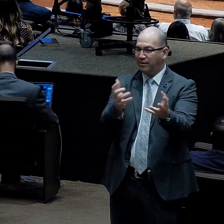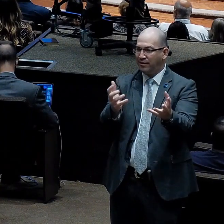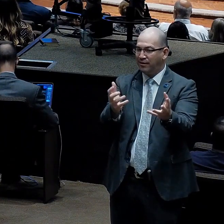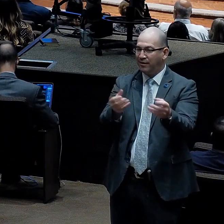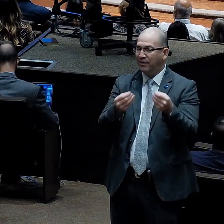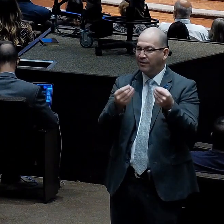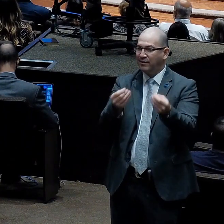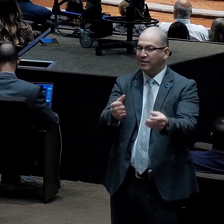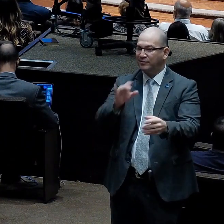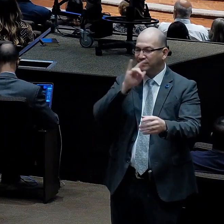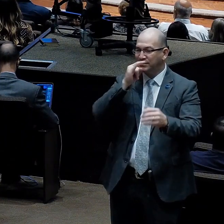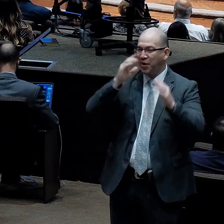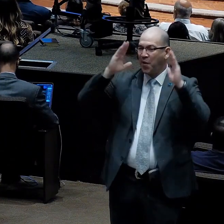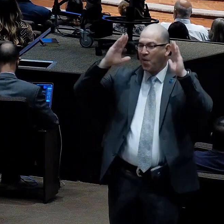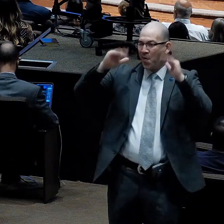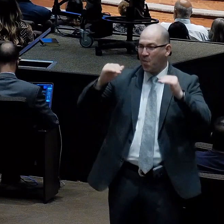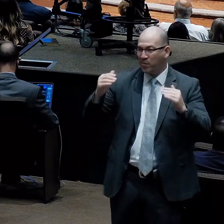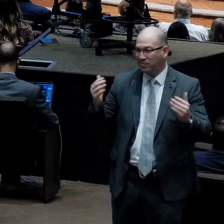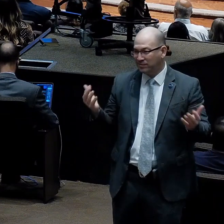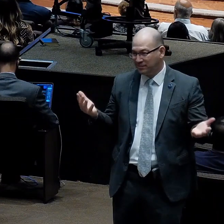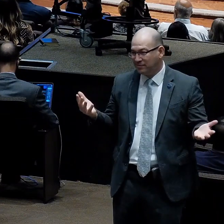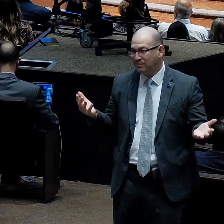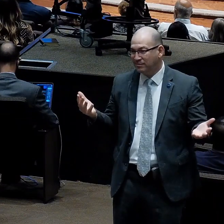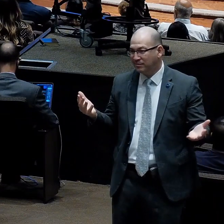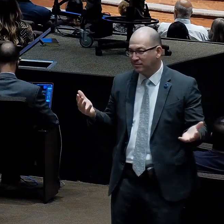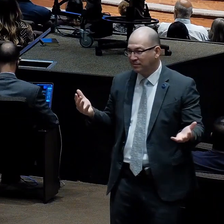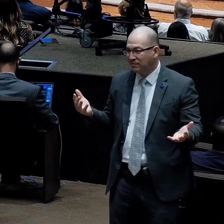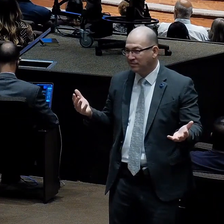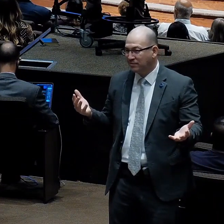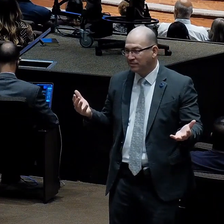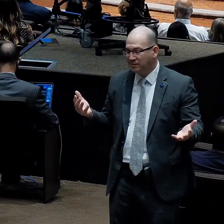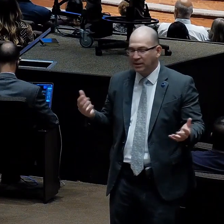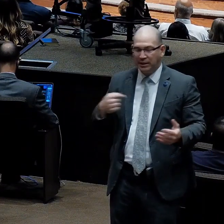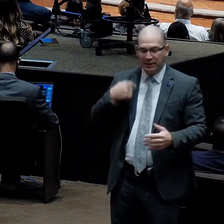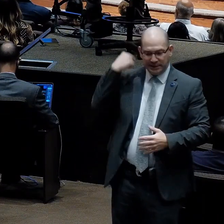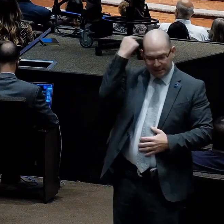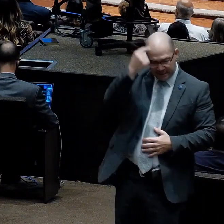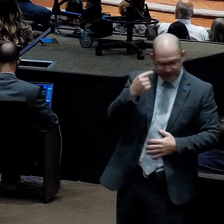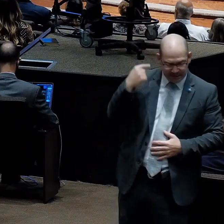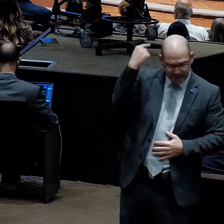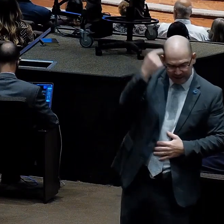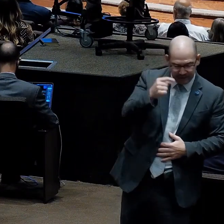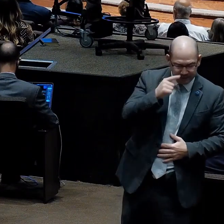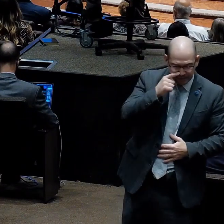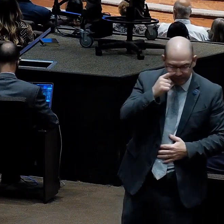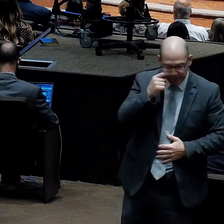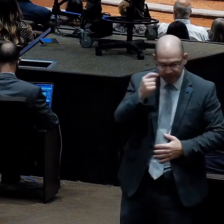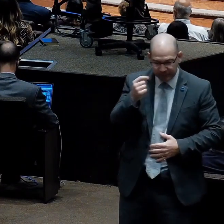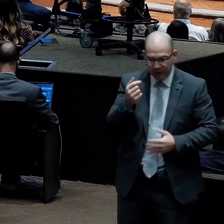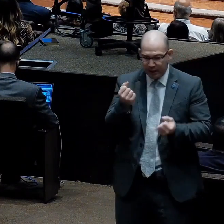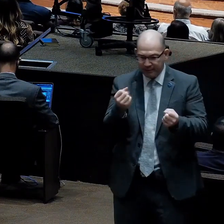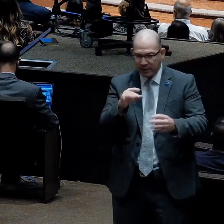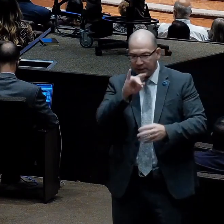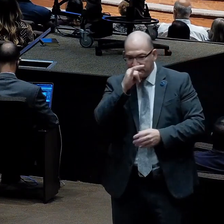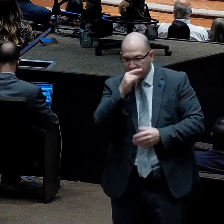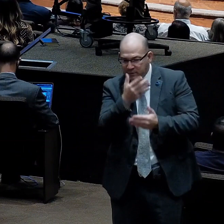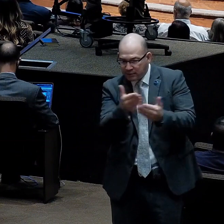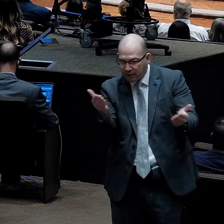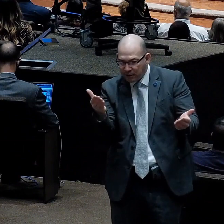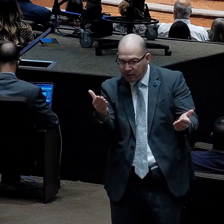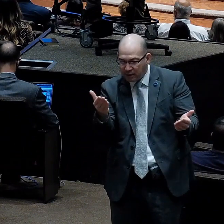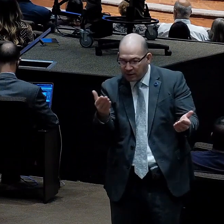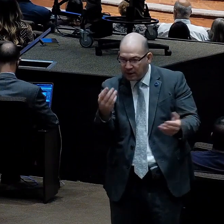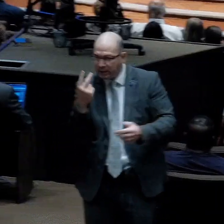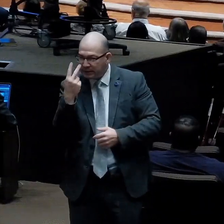someone that truly cares. I think about the fact that these children many times see consistency